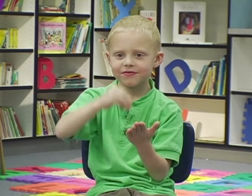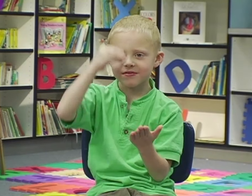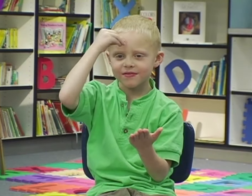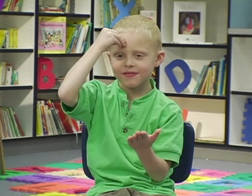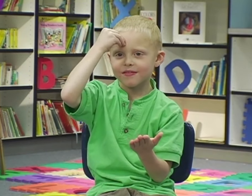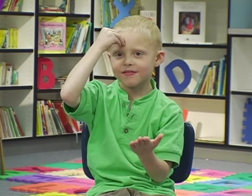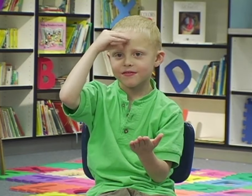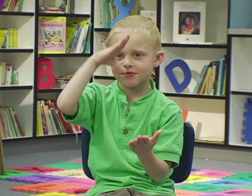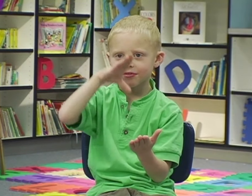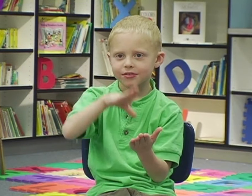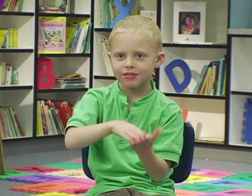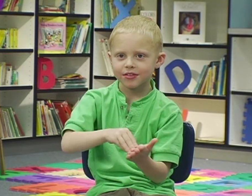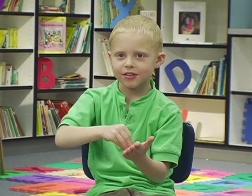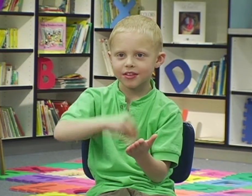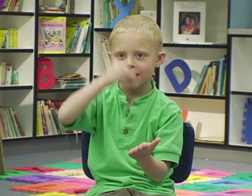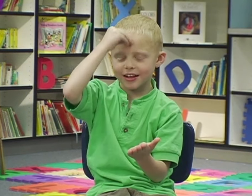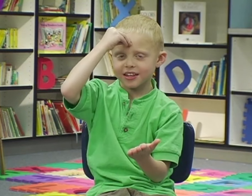From the page to your head.